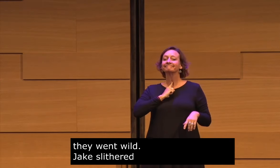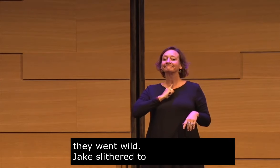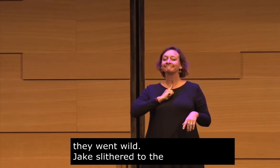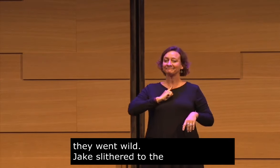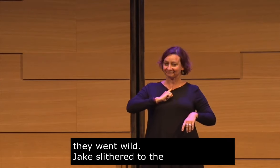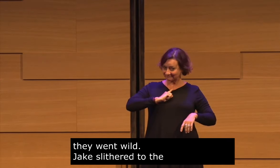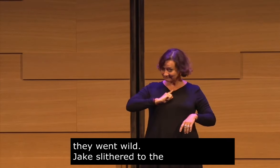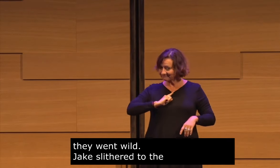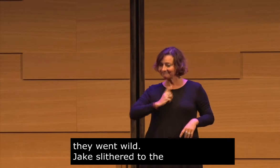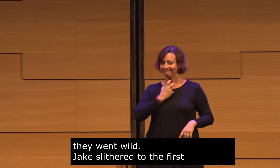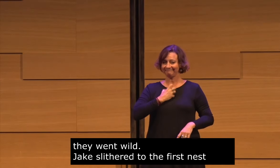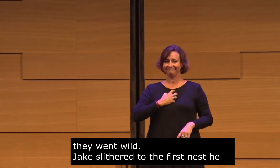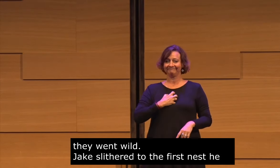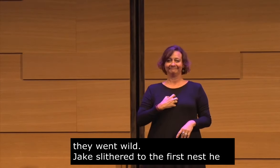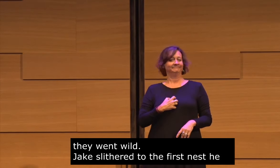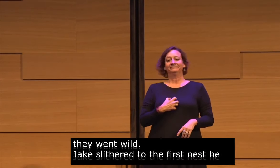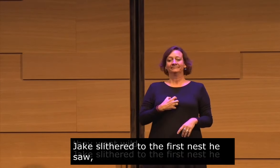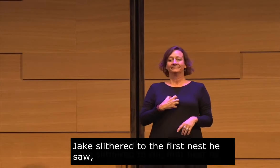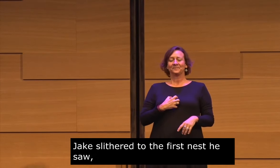gulped down his dinner.